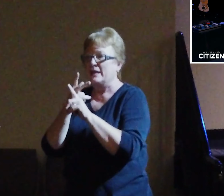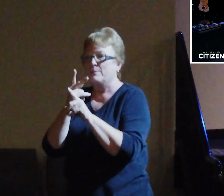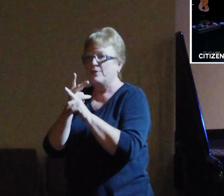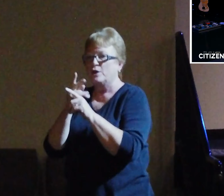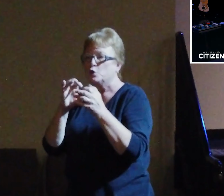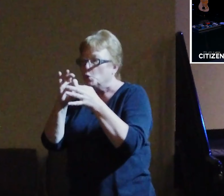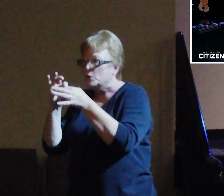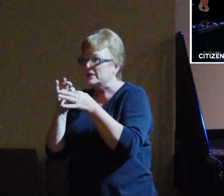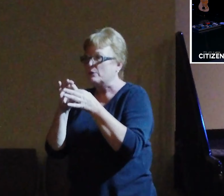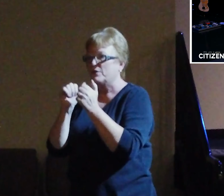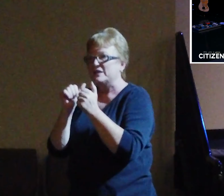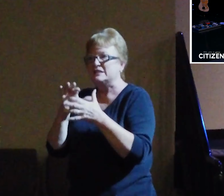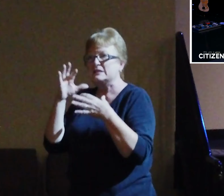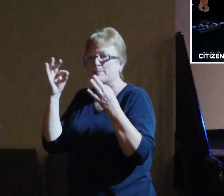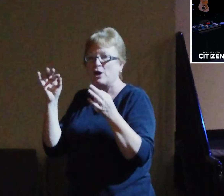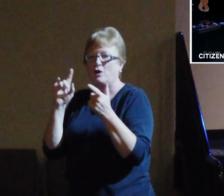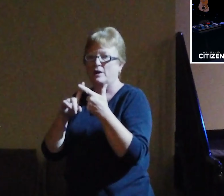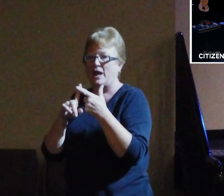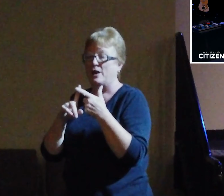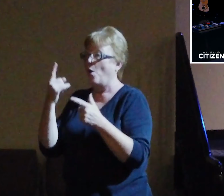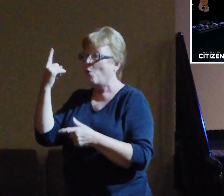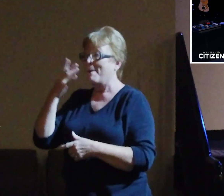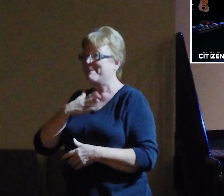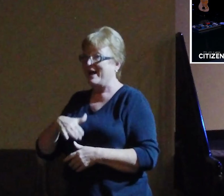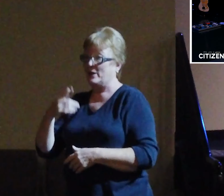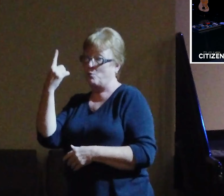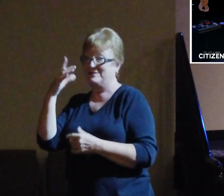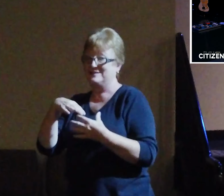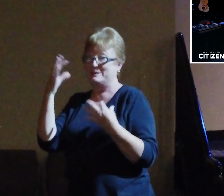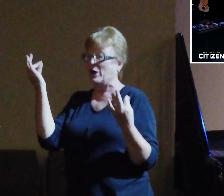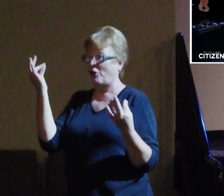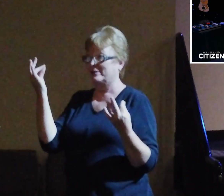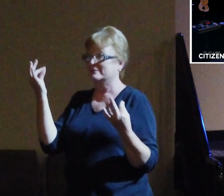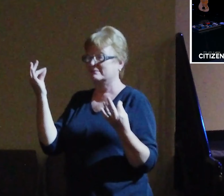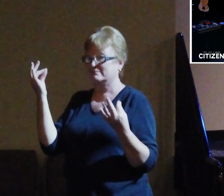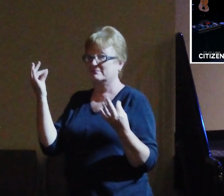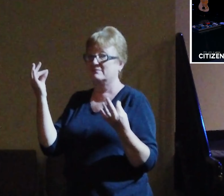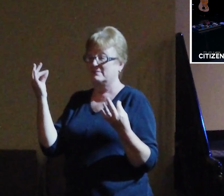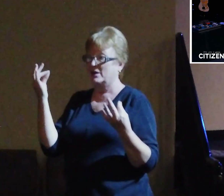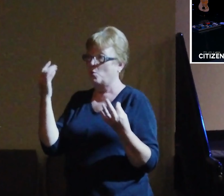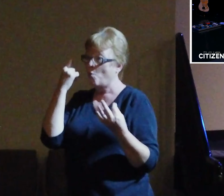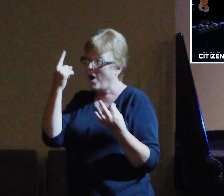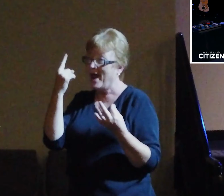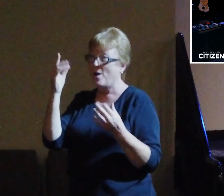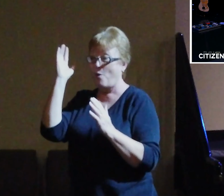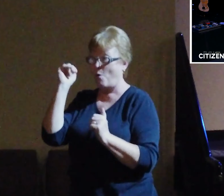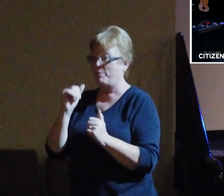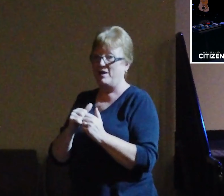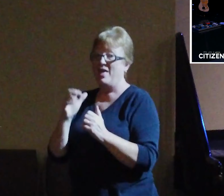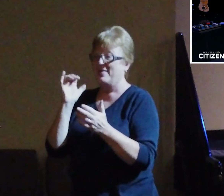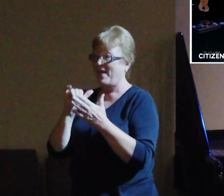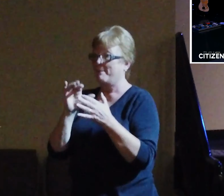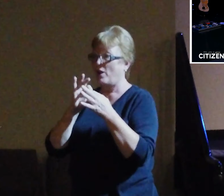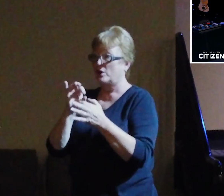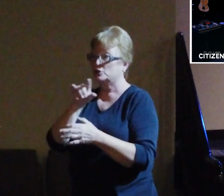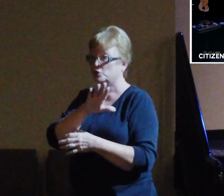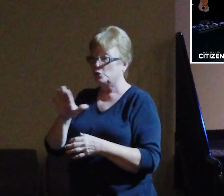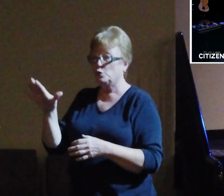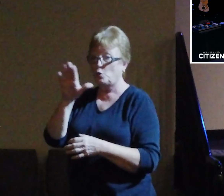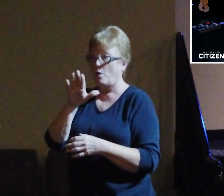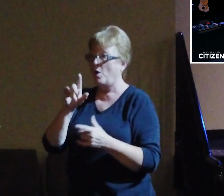peace. There's one body and one spirit, just as you were called to the one hope that belongs to your call.